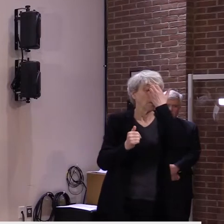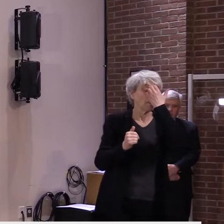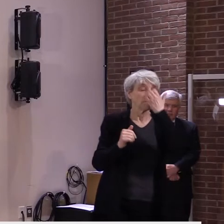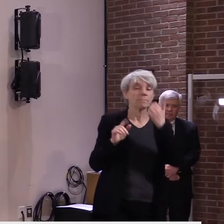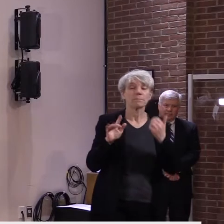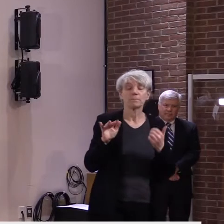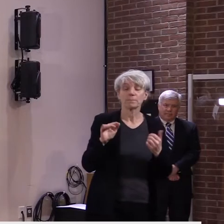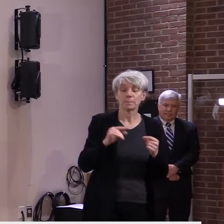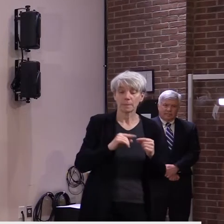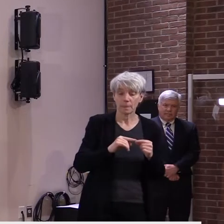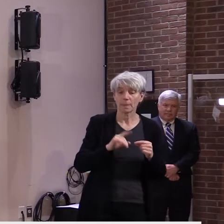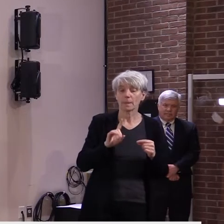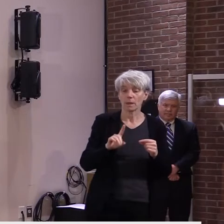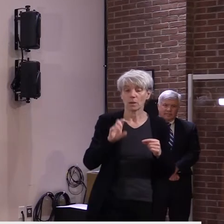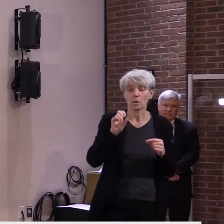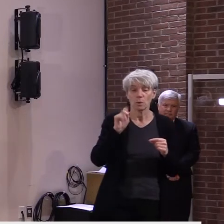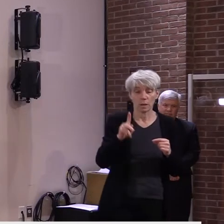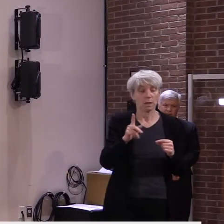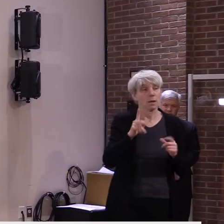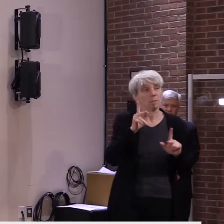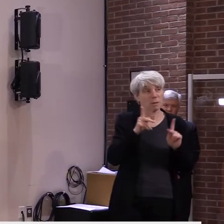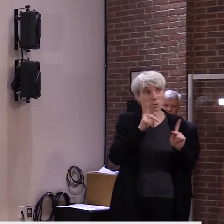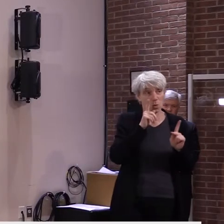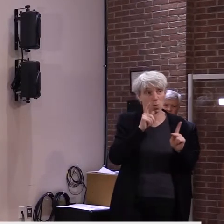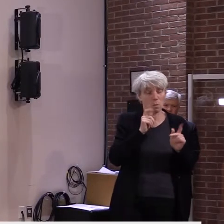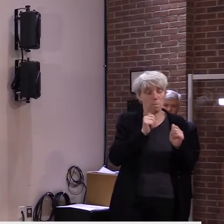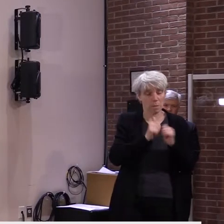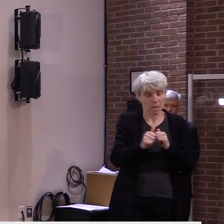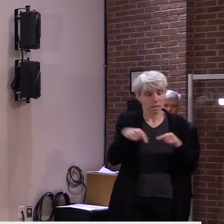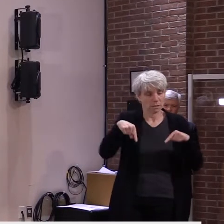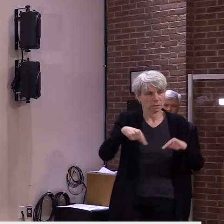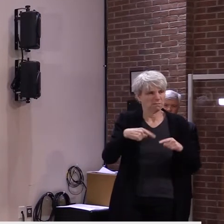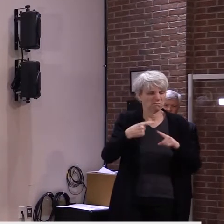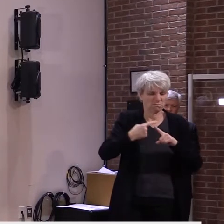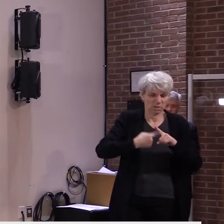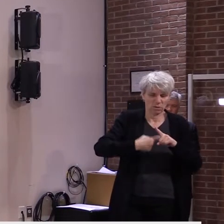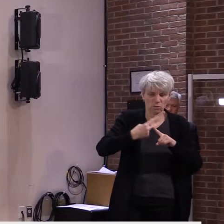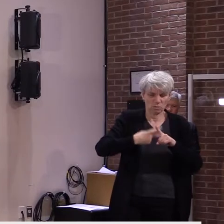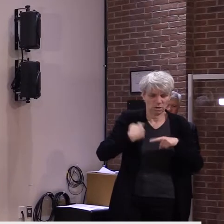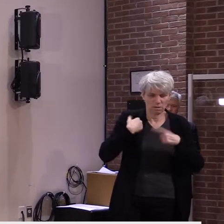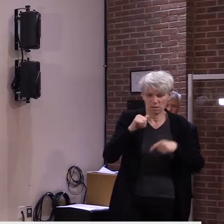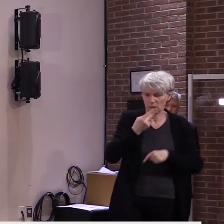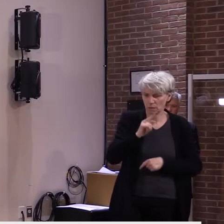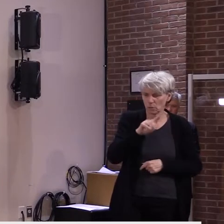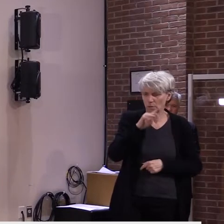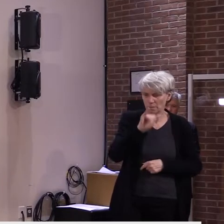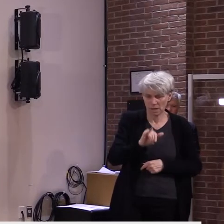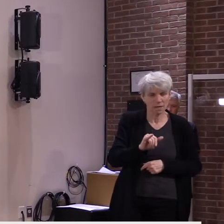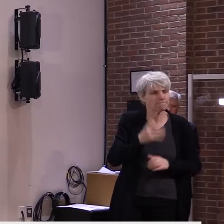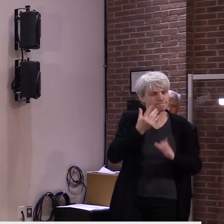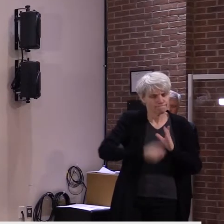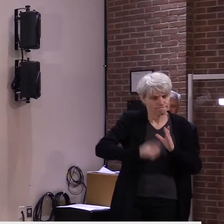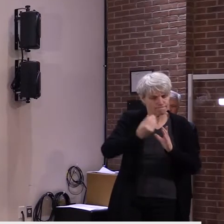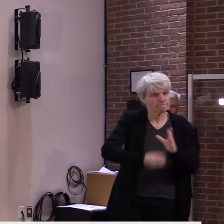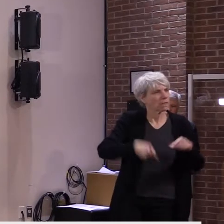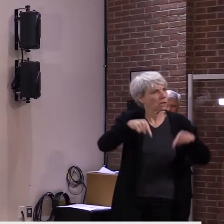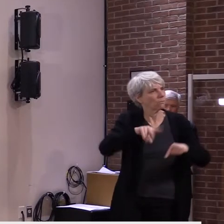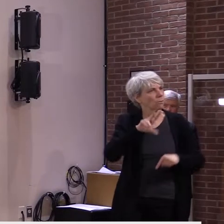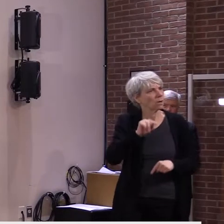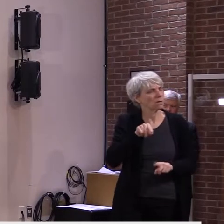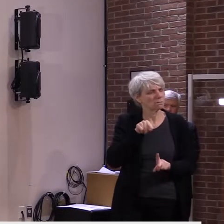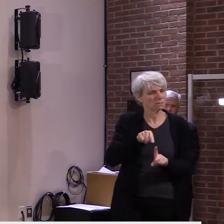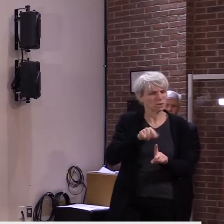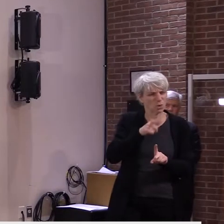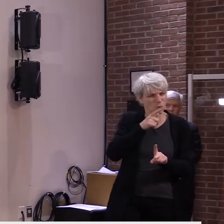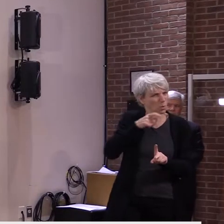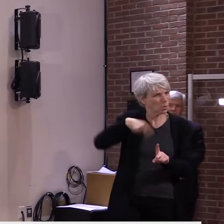who have passed away in the last month or two, what's the age range? What's that profile